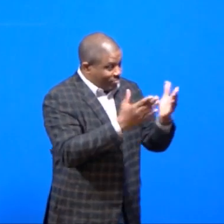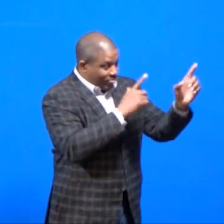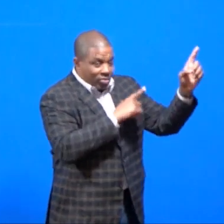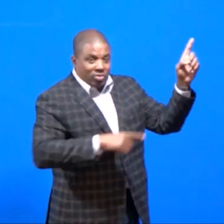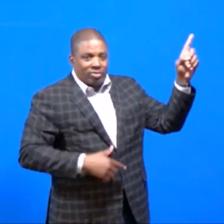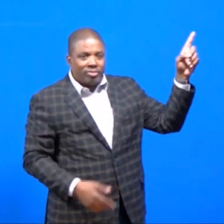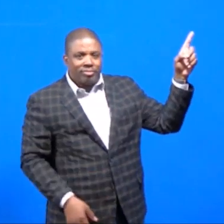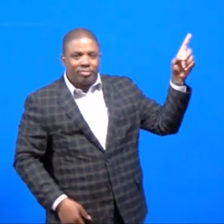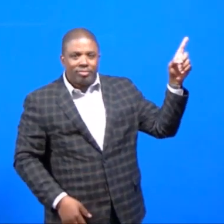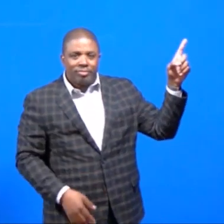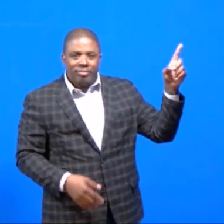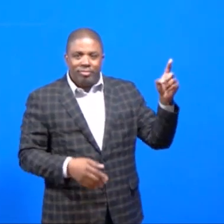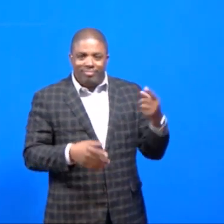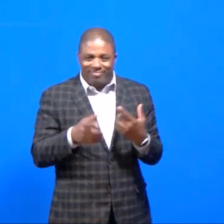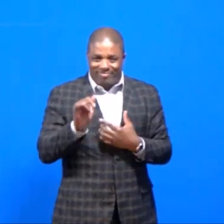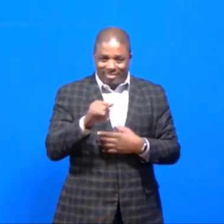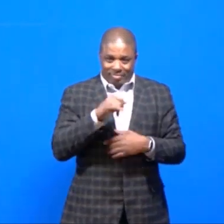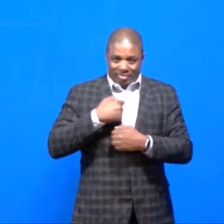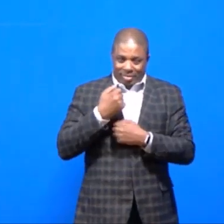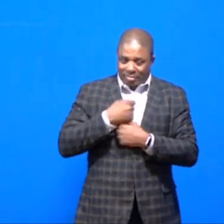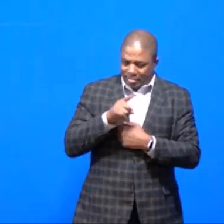again, and the people said, we will serve the Lord.